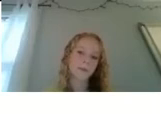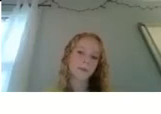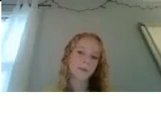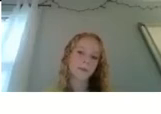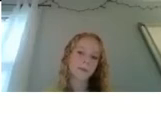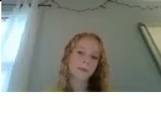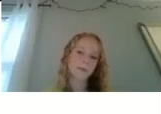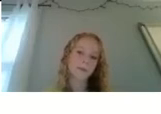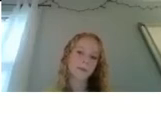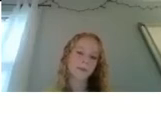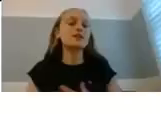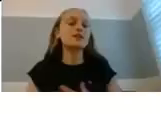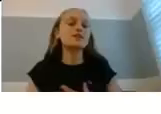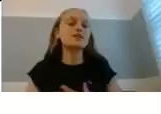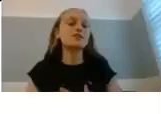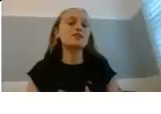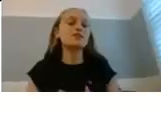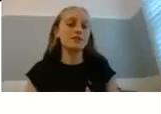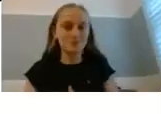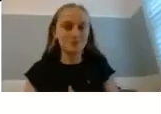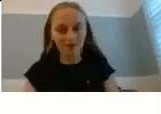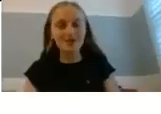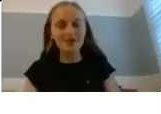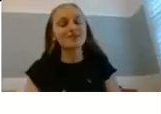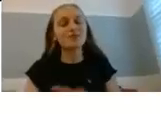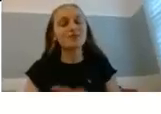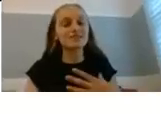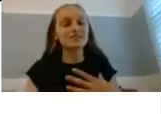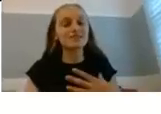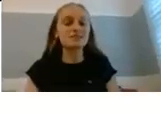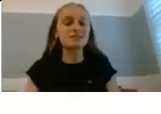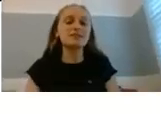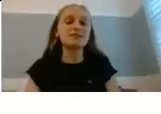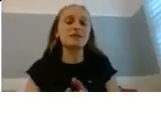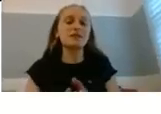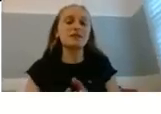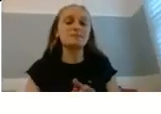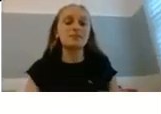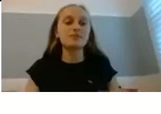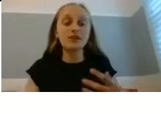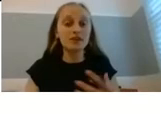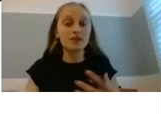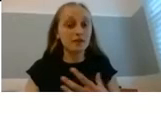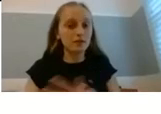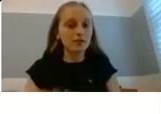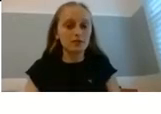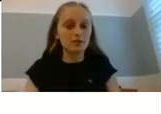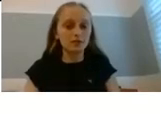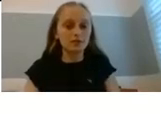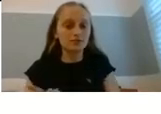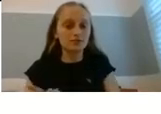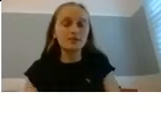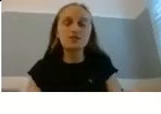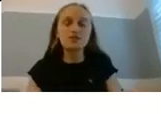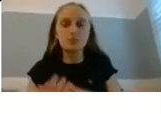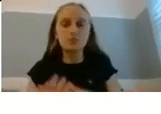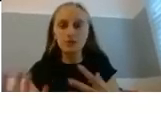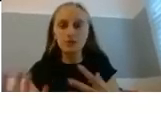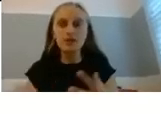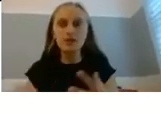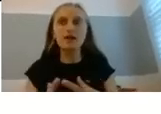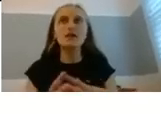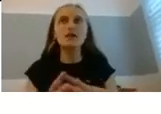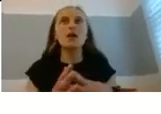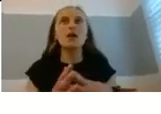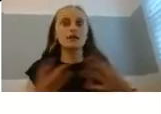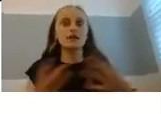For myself my mom is a speech and language psychologist so I've had some experience hearing about the different ways of speech and we've both